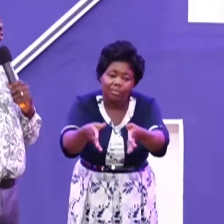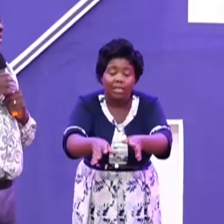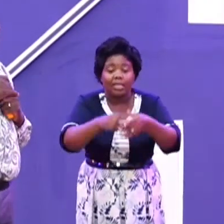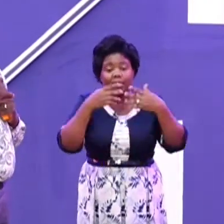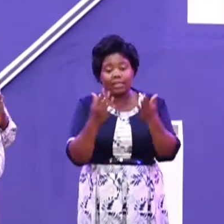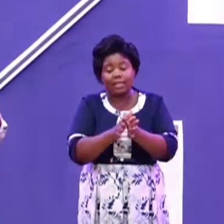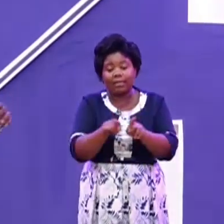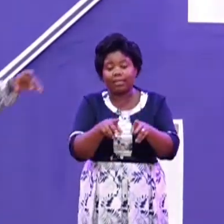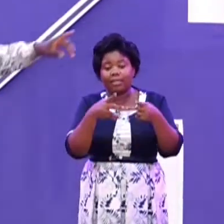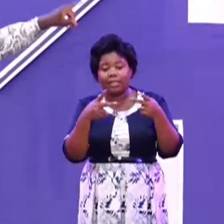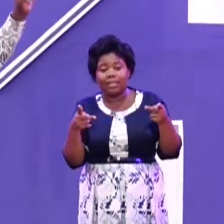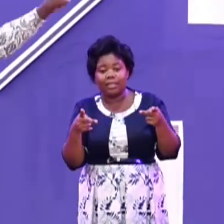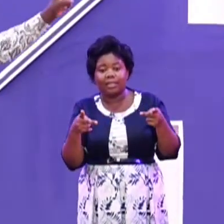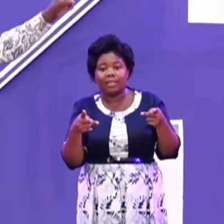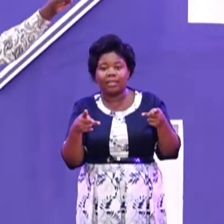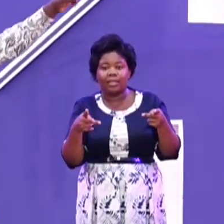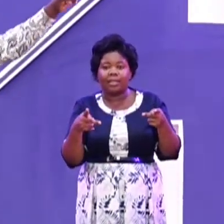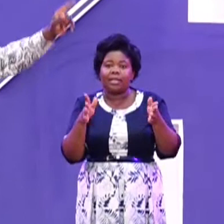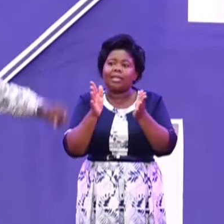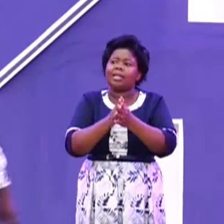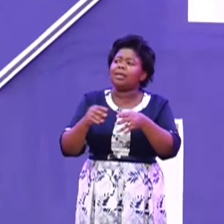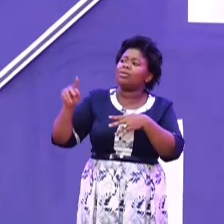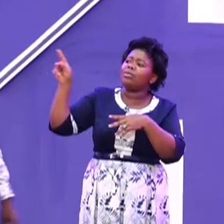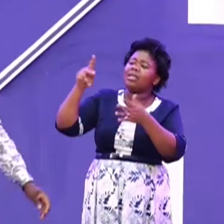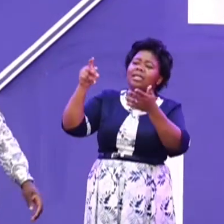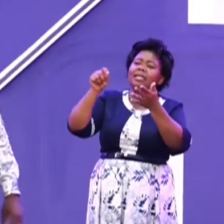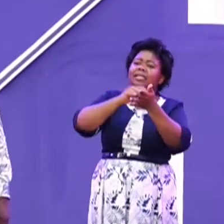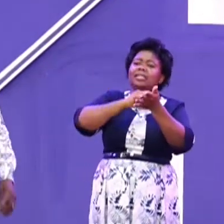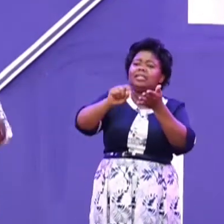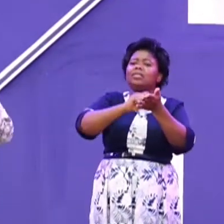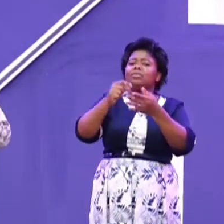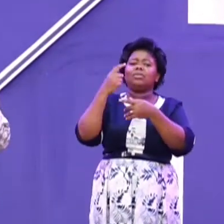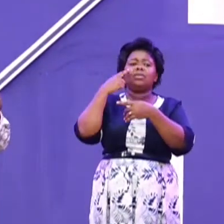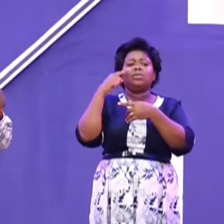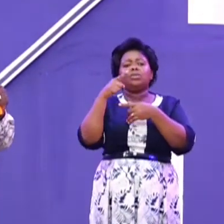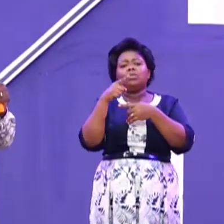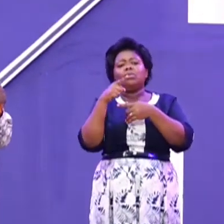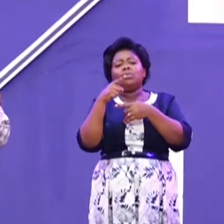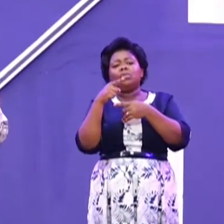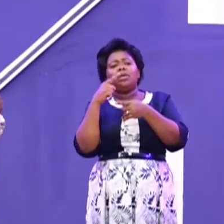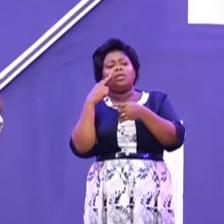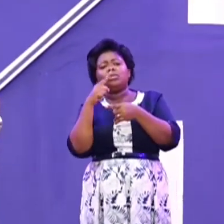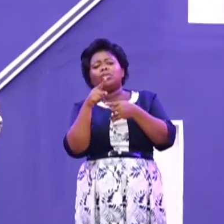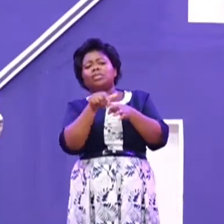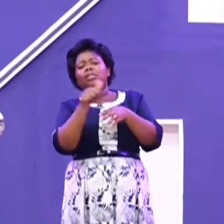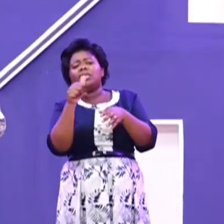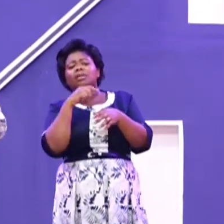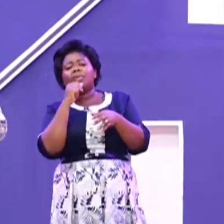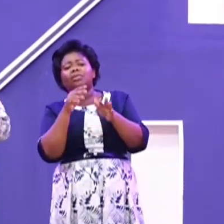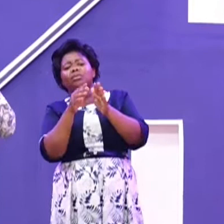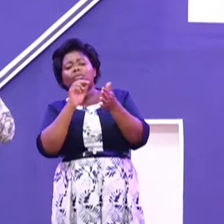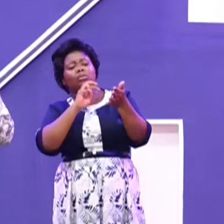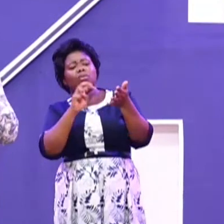atandika okasoma. So he started to read it. Oli personal assistant nanengera. The personal assistant saw me. Nalengera olinga asoma. And he saw the other one